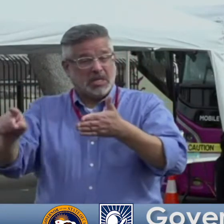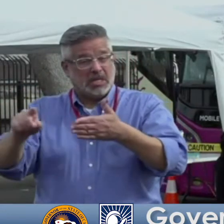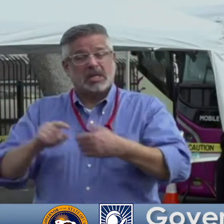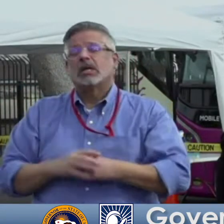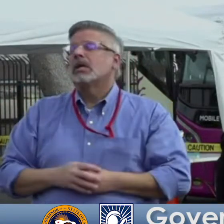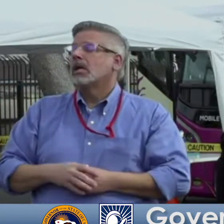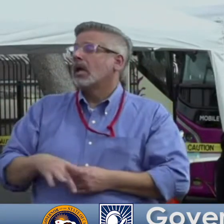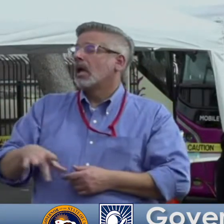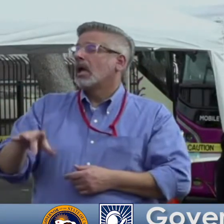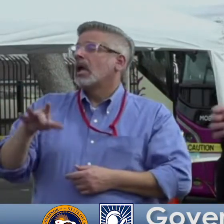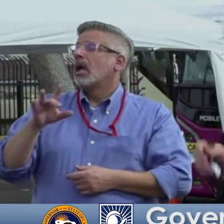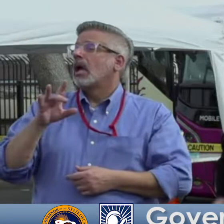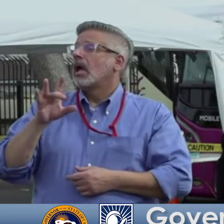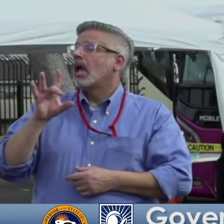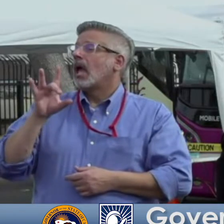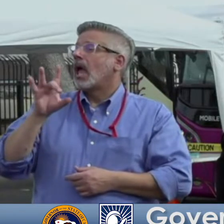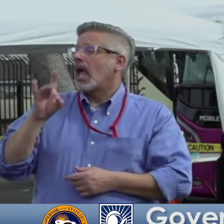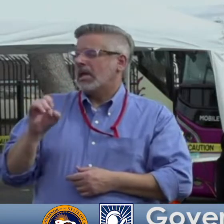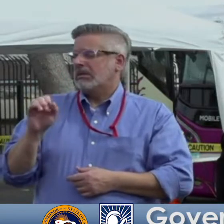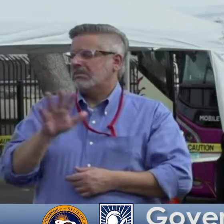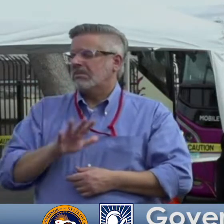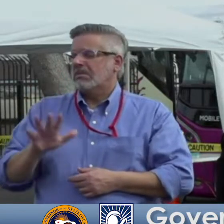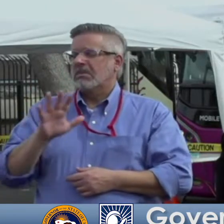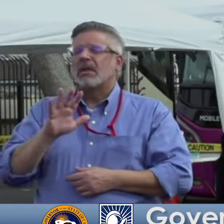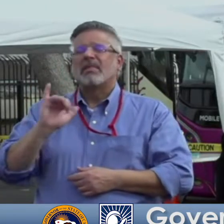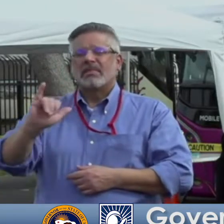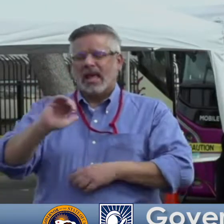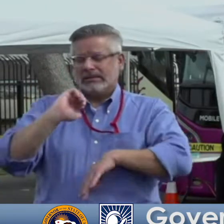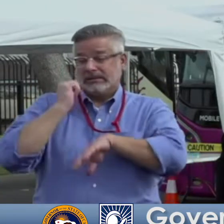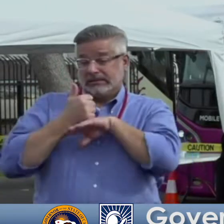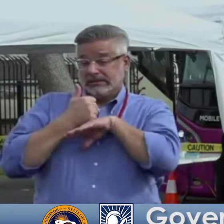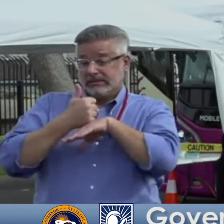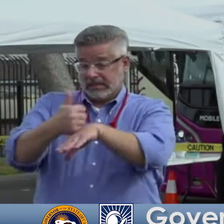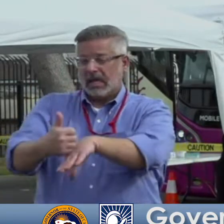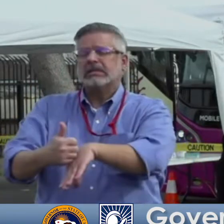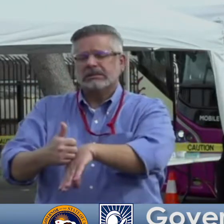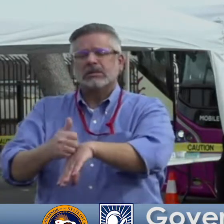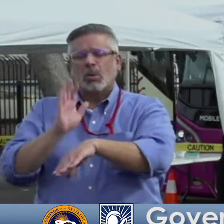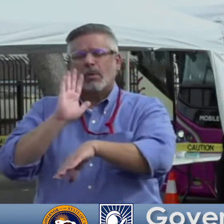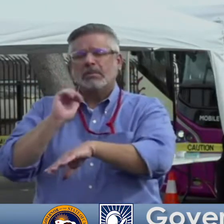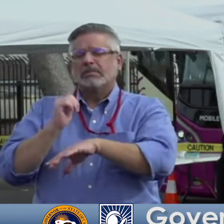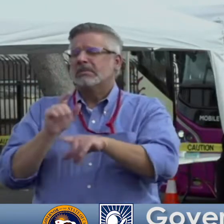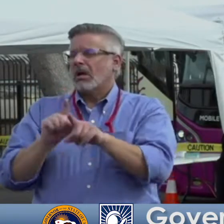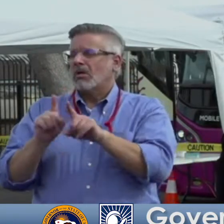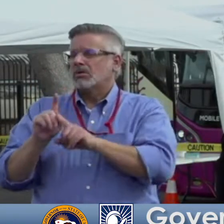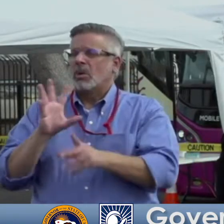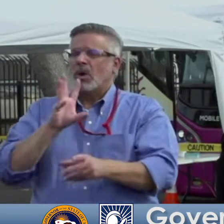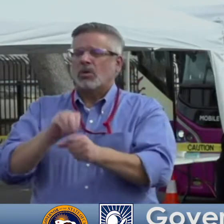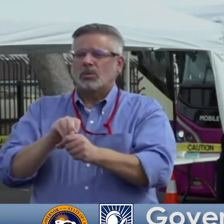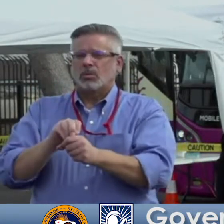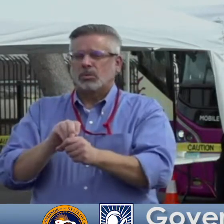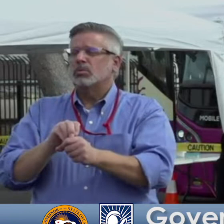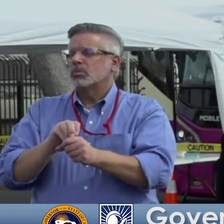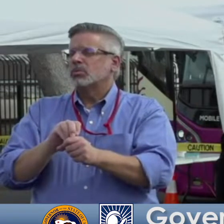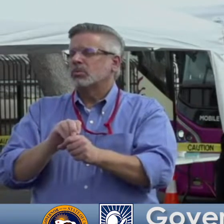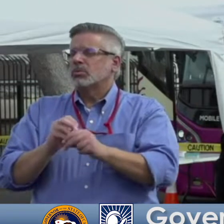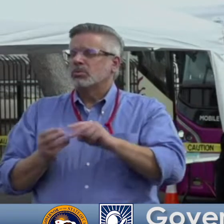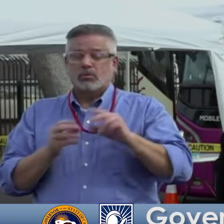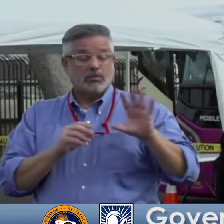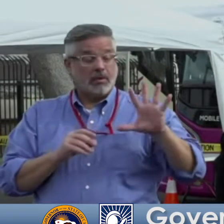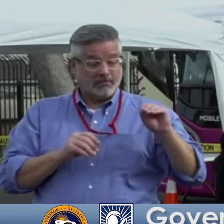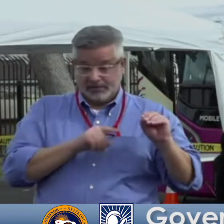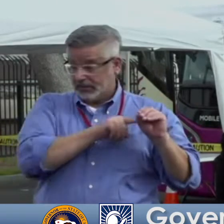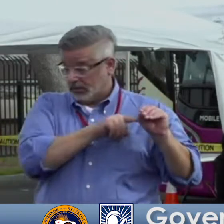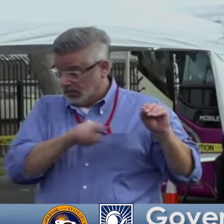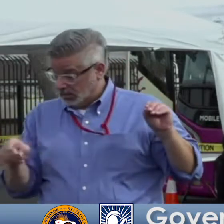and 80 represents the number of Optum Serve sites that will also be set up as the number of total sites goes from